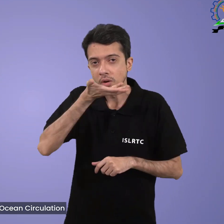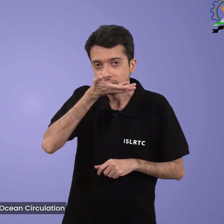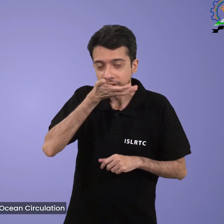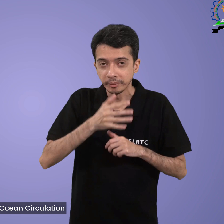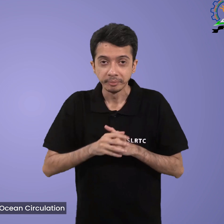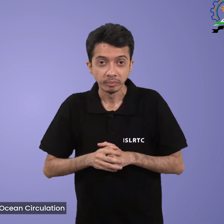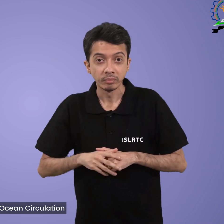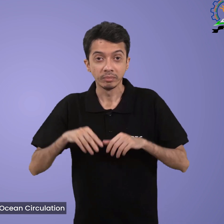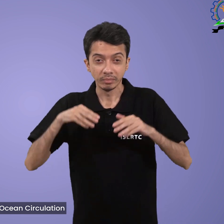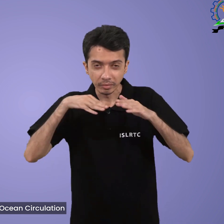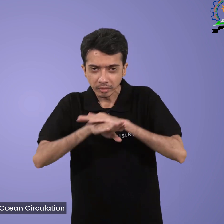Ocean circulation.